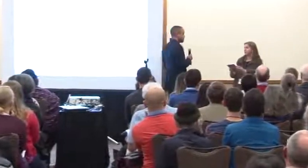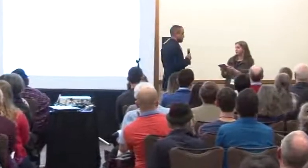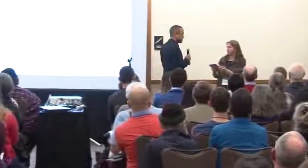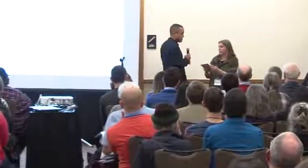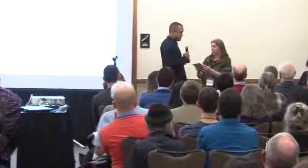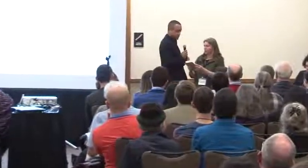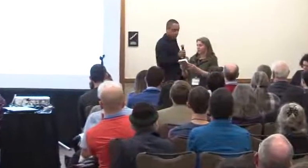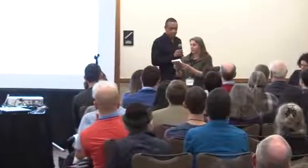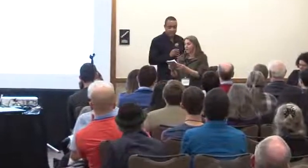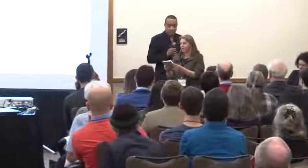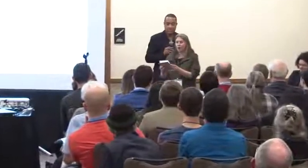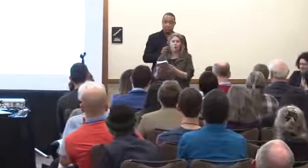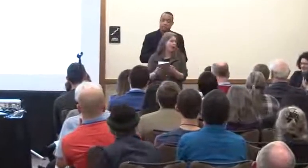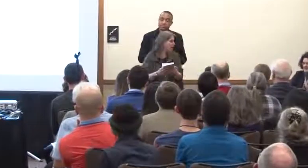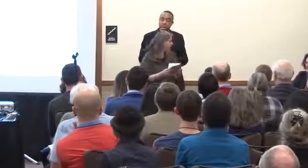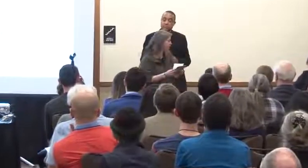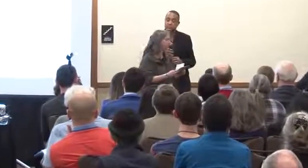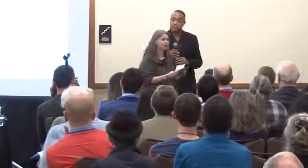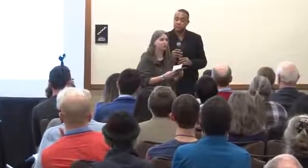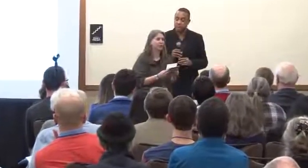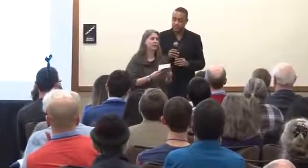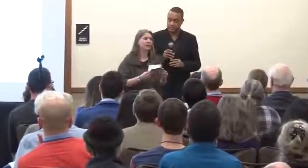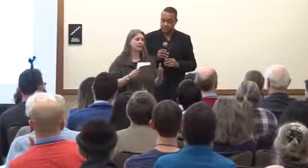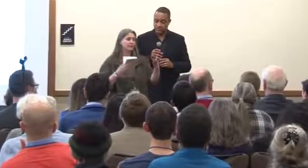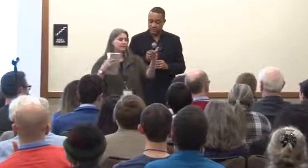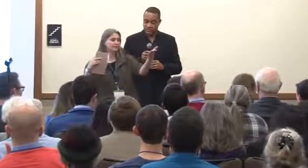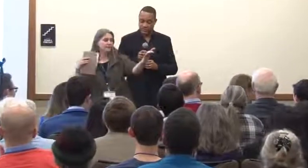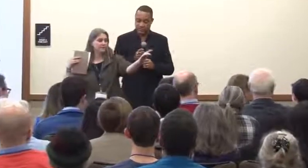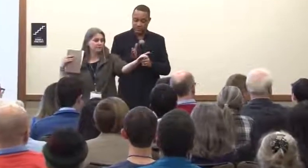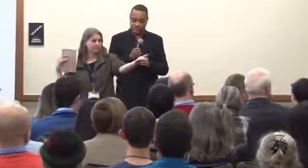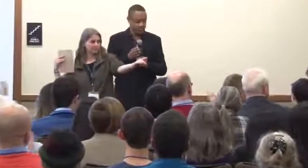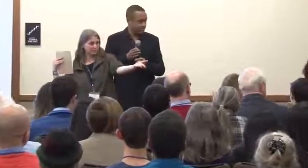In the number two spot, your clear runner-up is Karina.